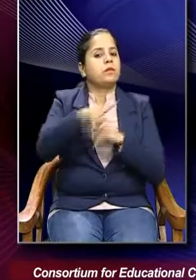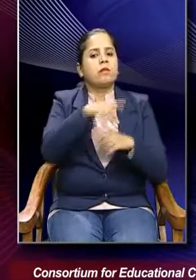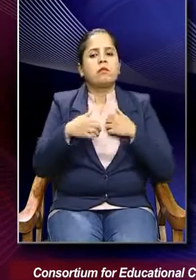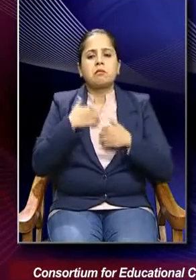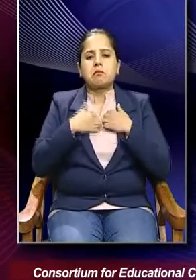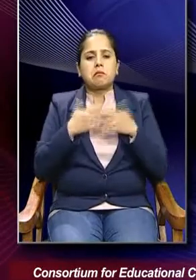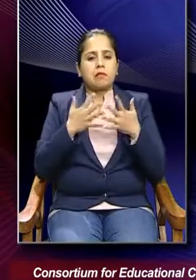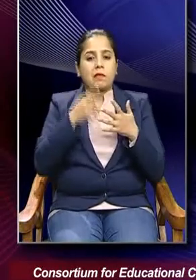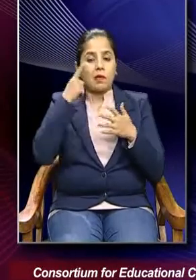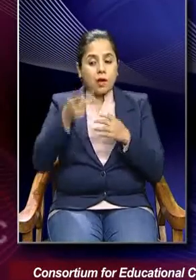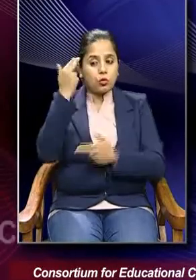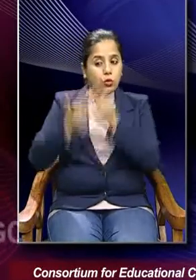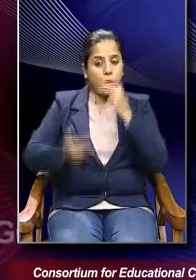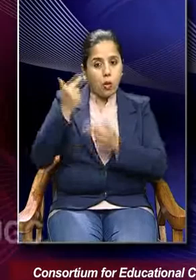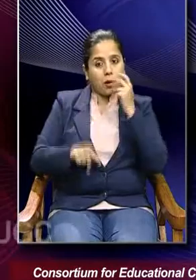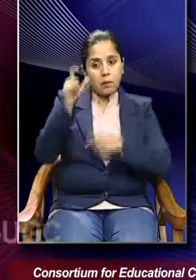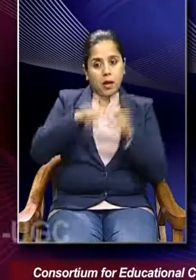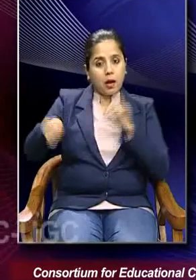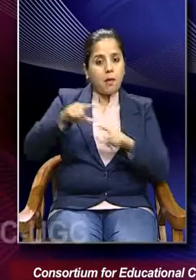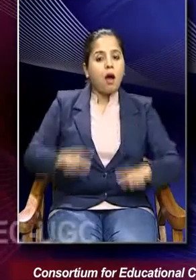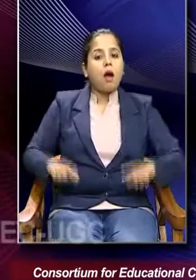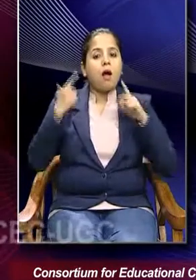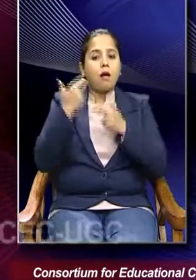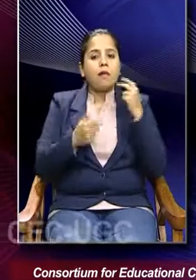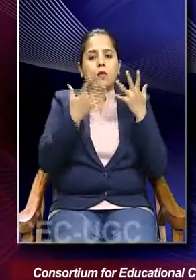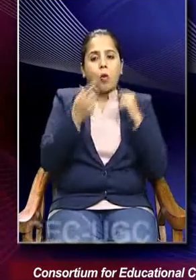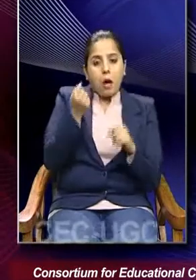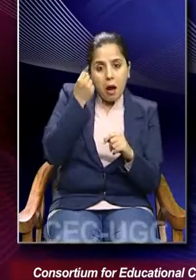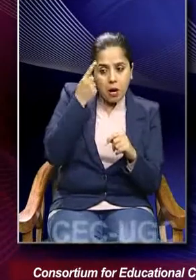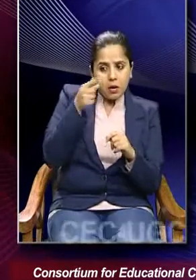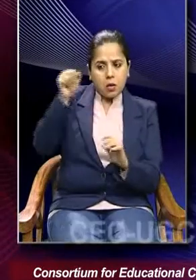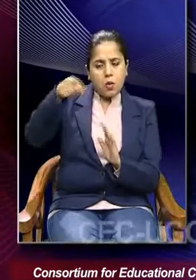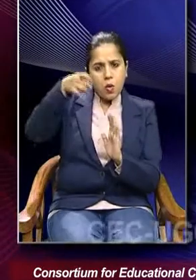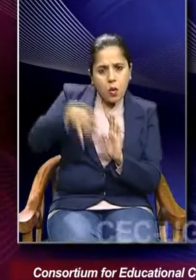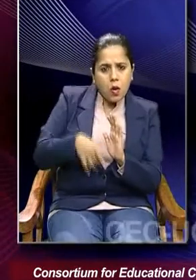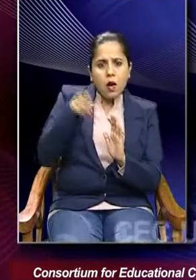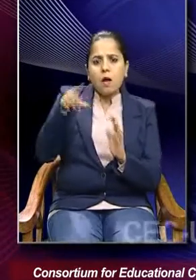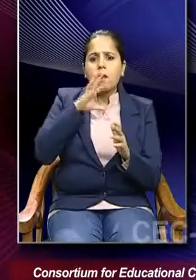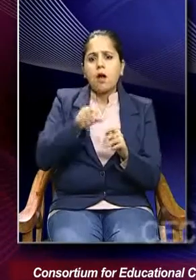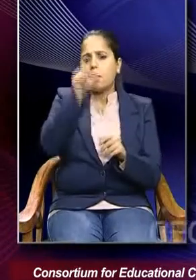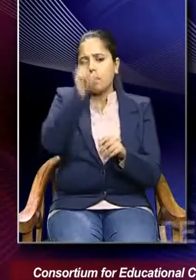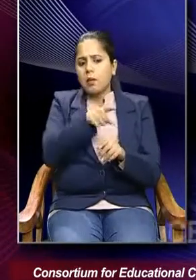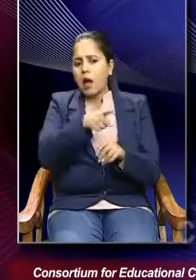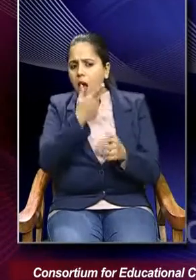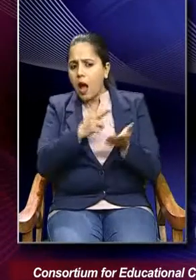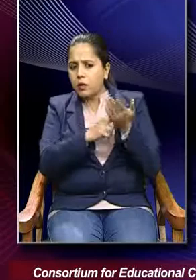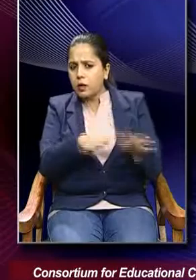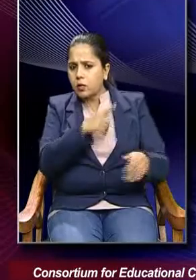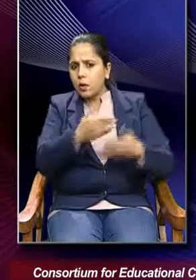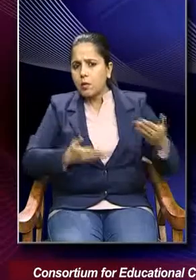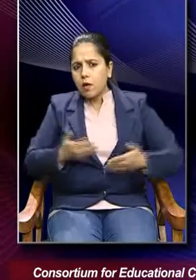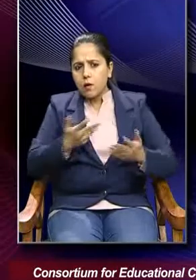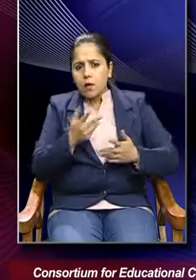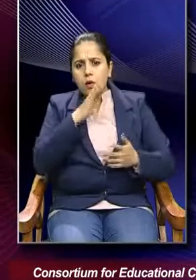in biography. They are not kind of trying to understand what is the nature of an individual or how one becomes